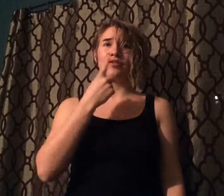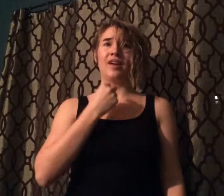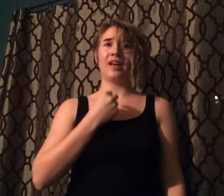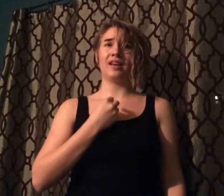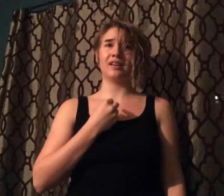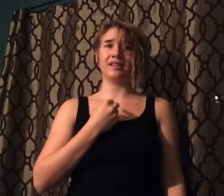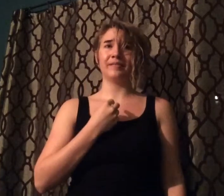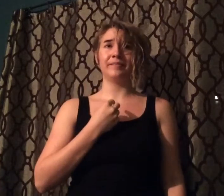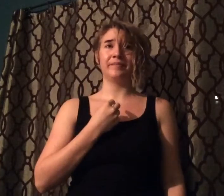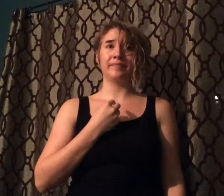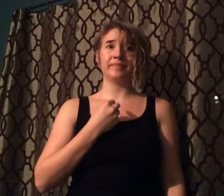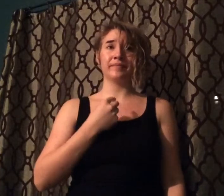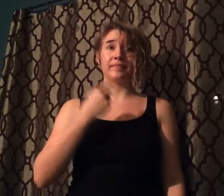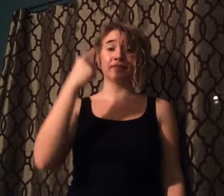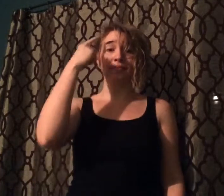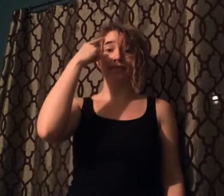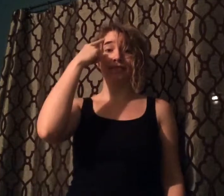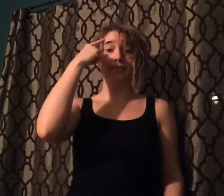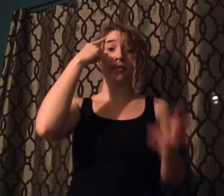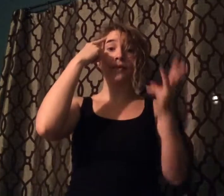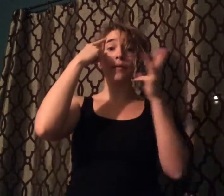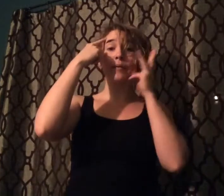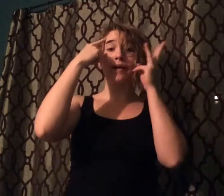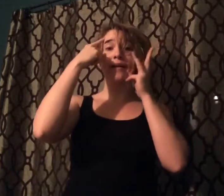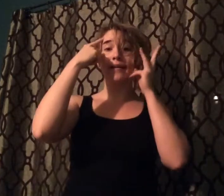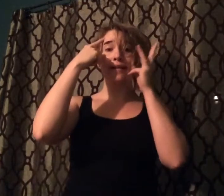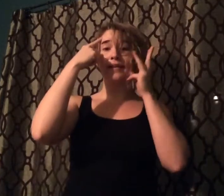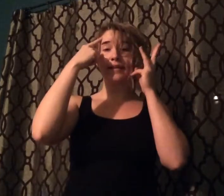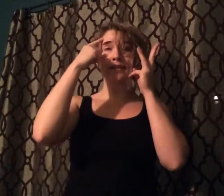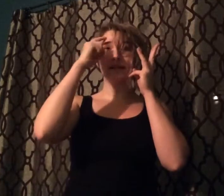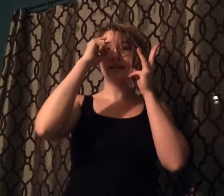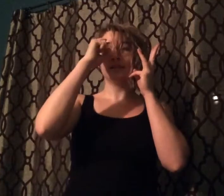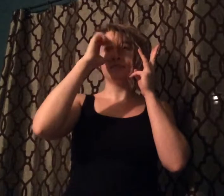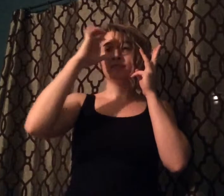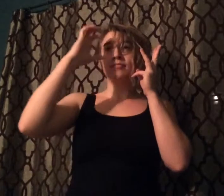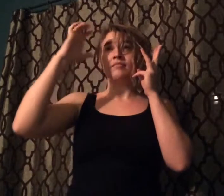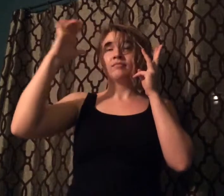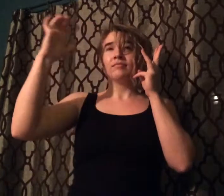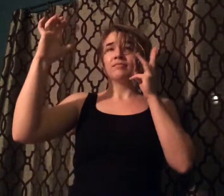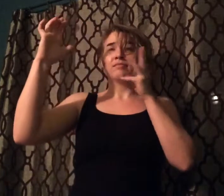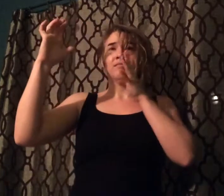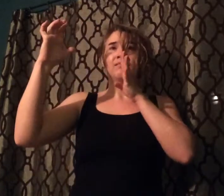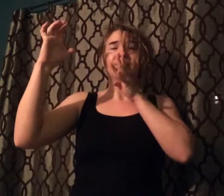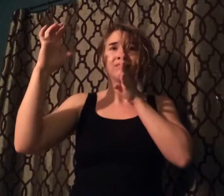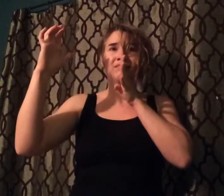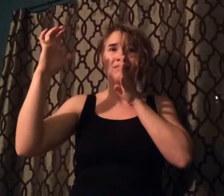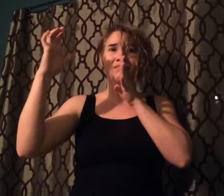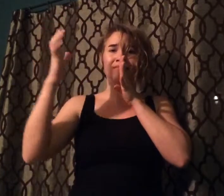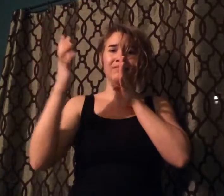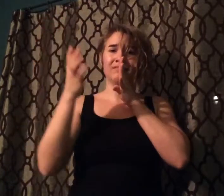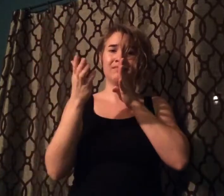Red, the shade of wine The color of your